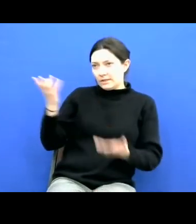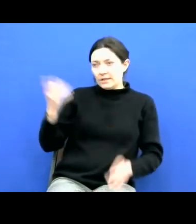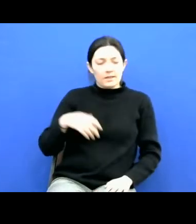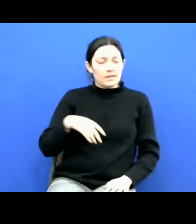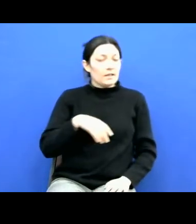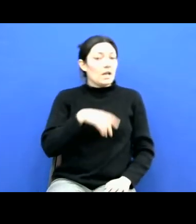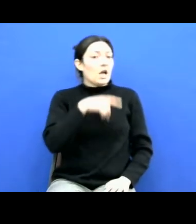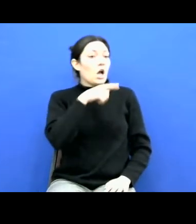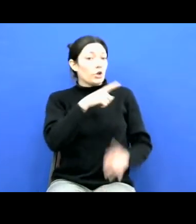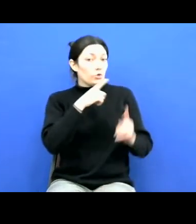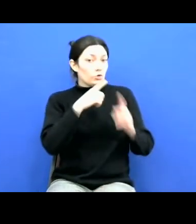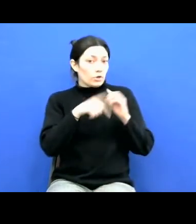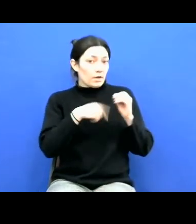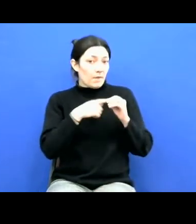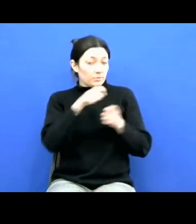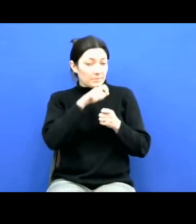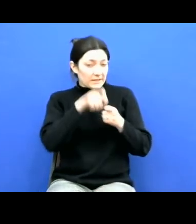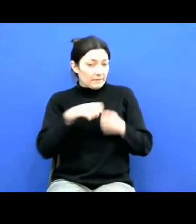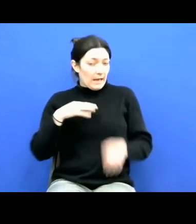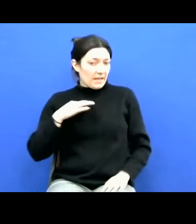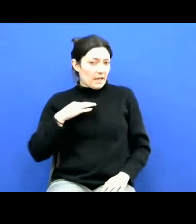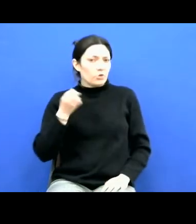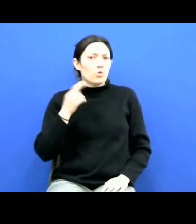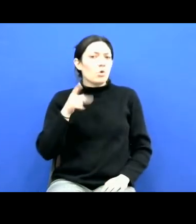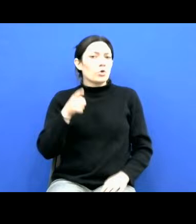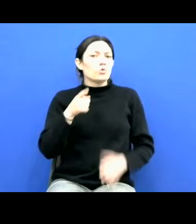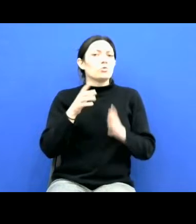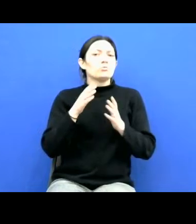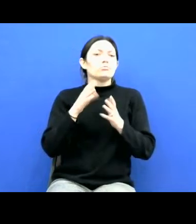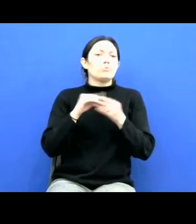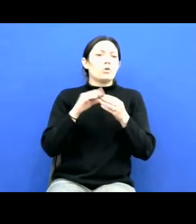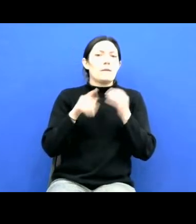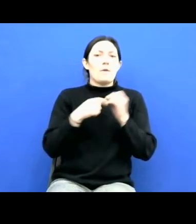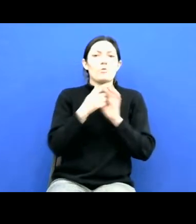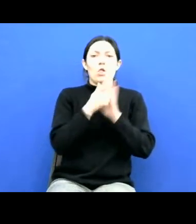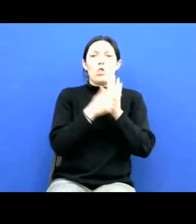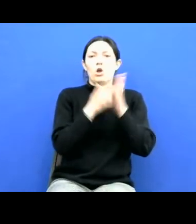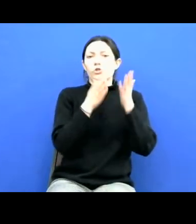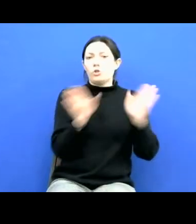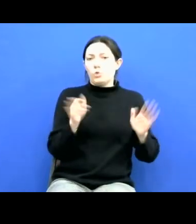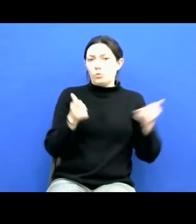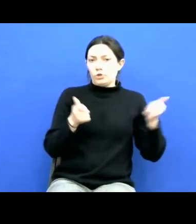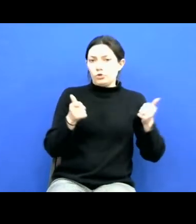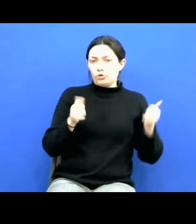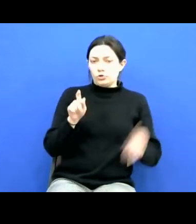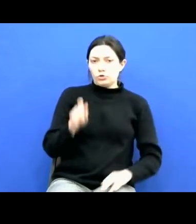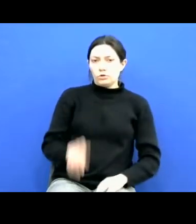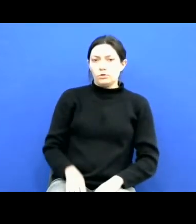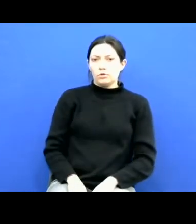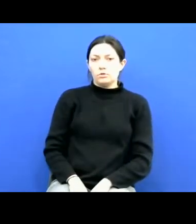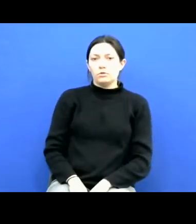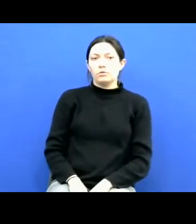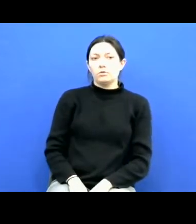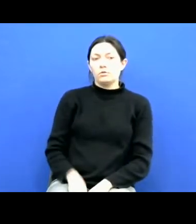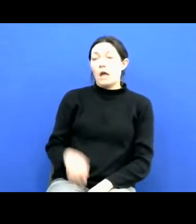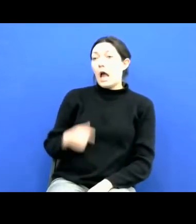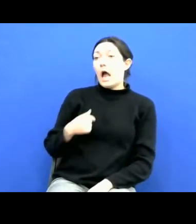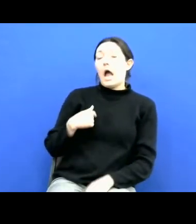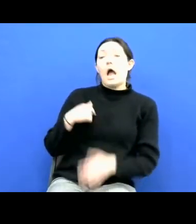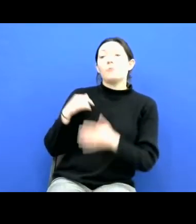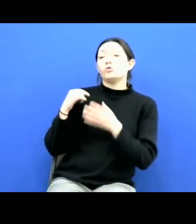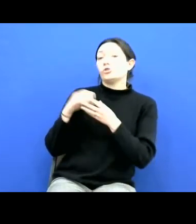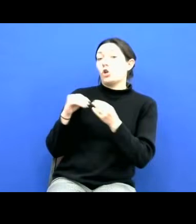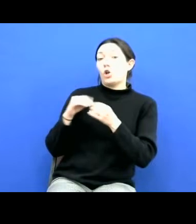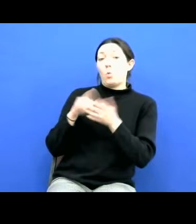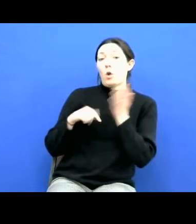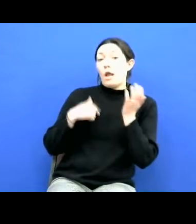you talking about a specific application, or are you talking about the law in general? I'm just talking about what I know. I didn't know you